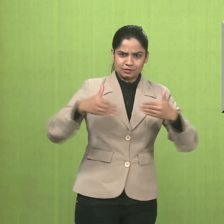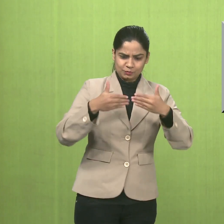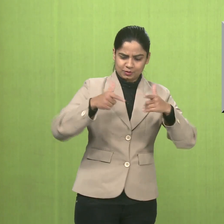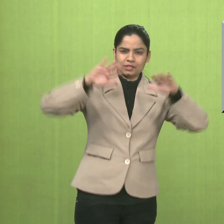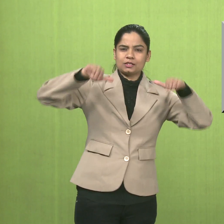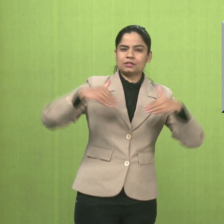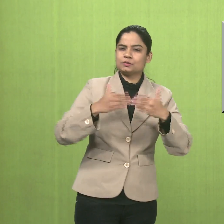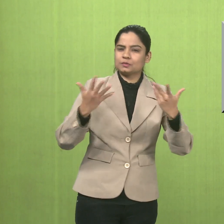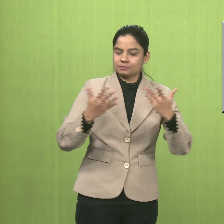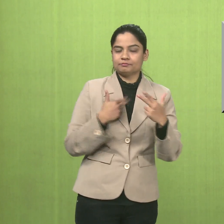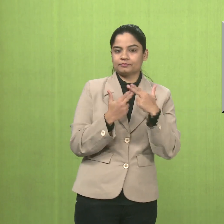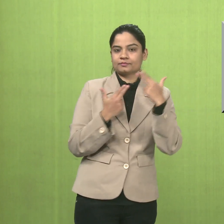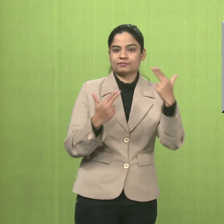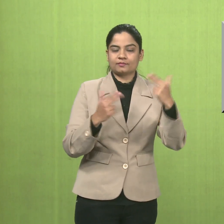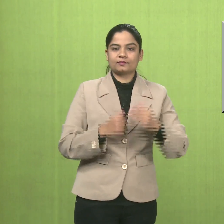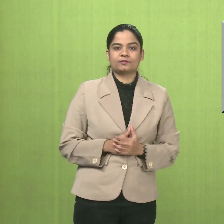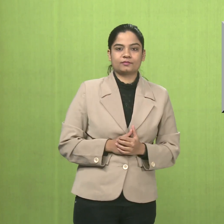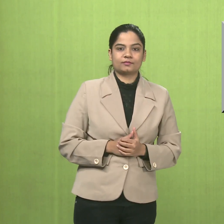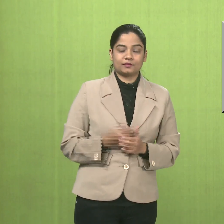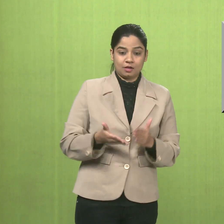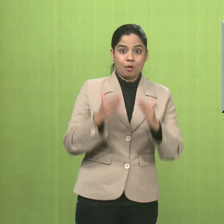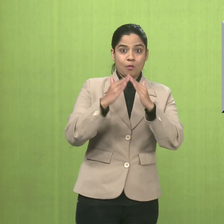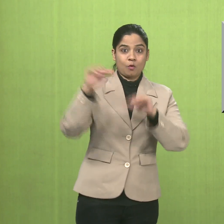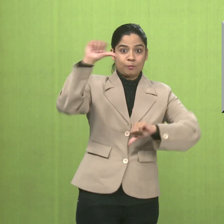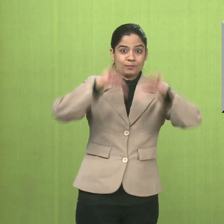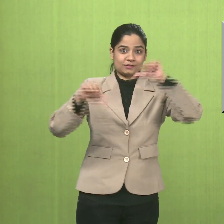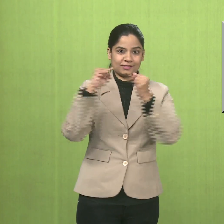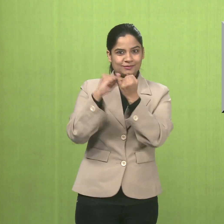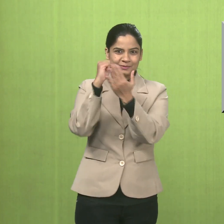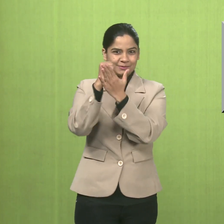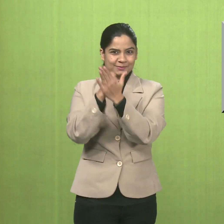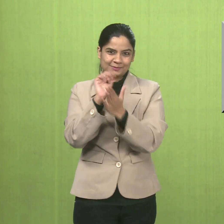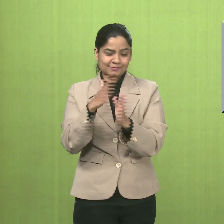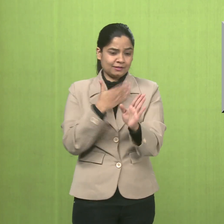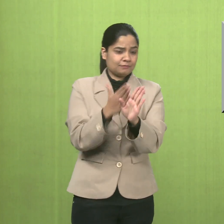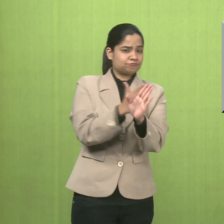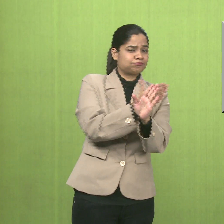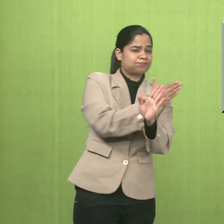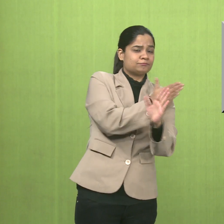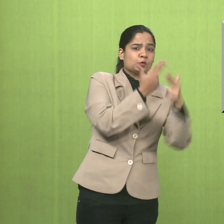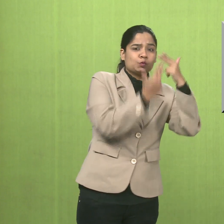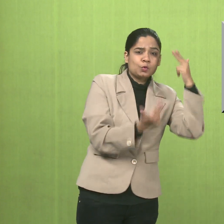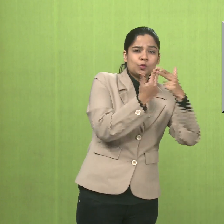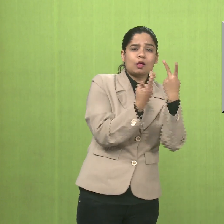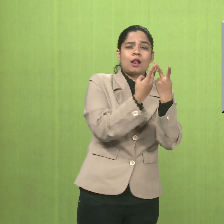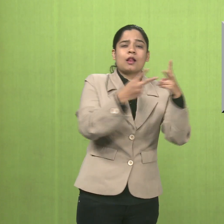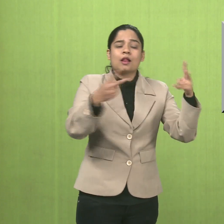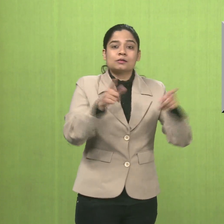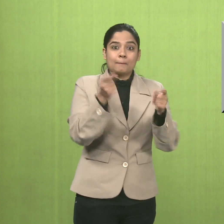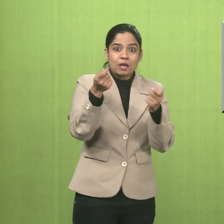Let me give you an introduction to this chapter. In home science as a subject, in the past lessons you